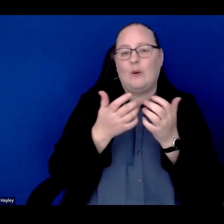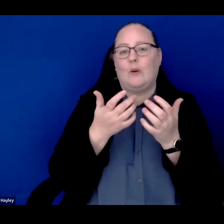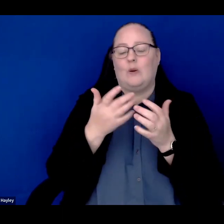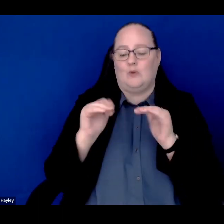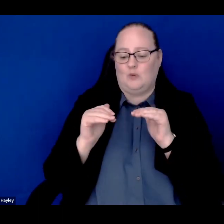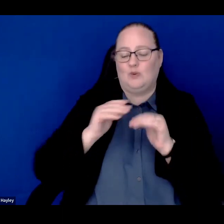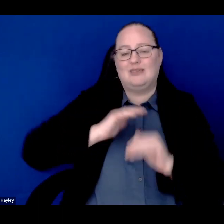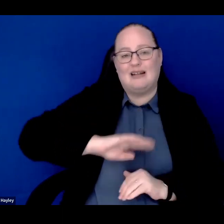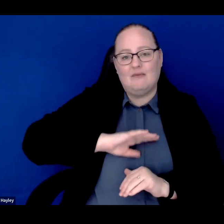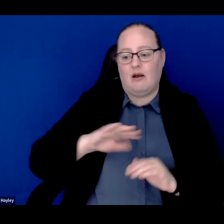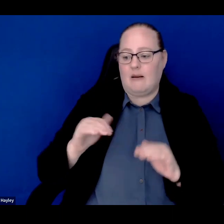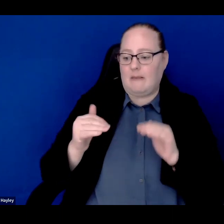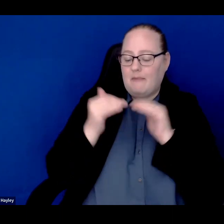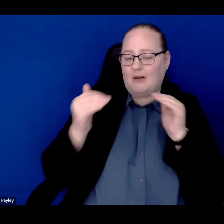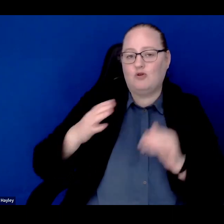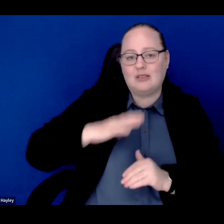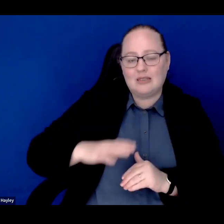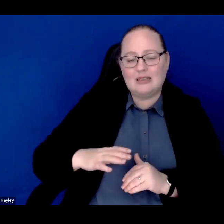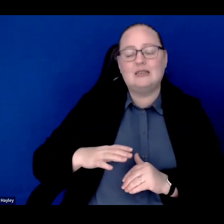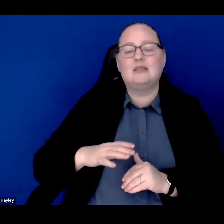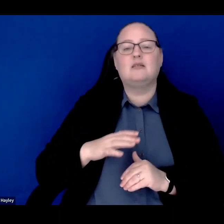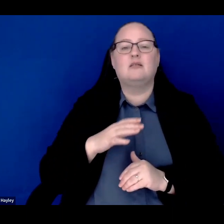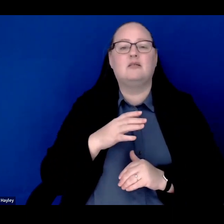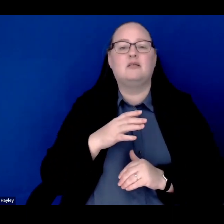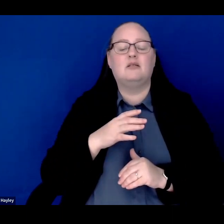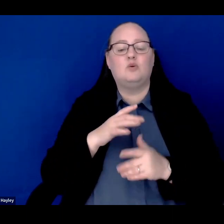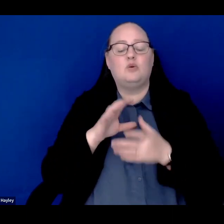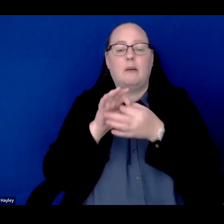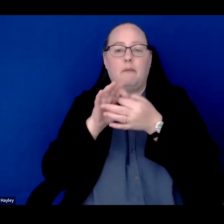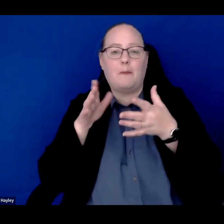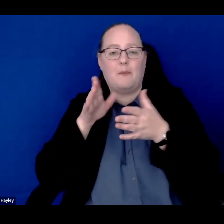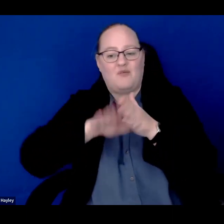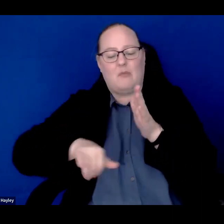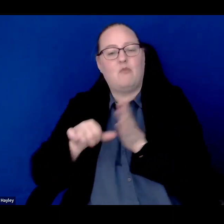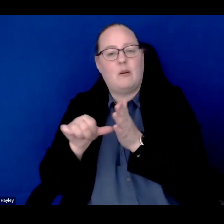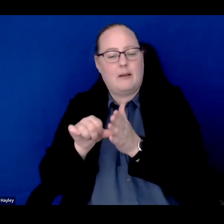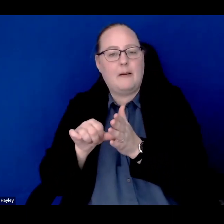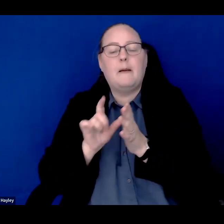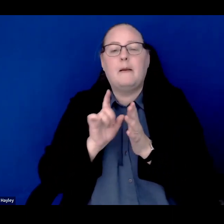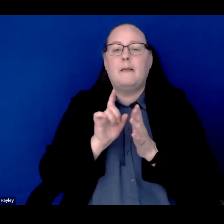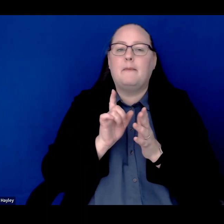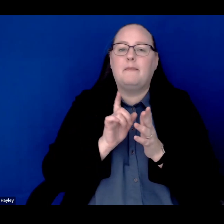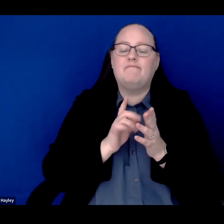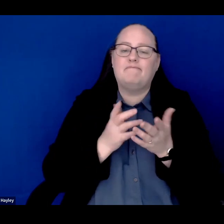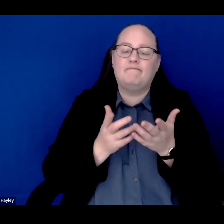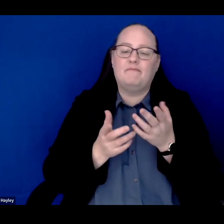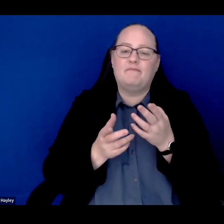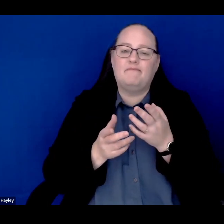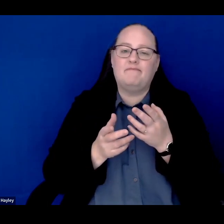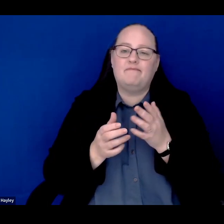needs and partly disconnected from all the problem we have. But it's much more difficult to face all